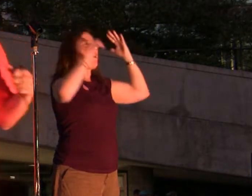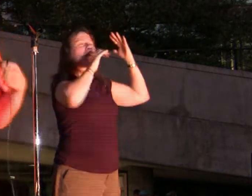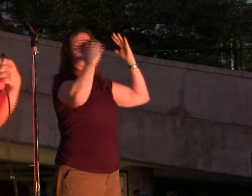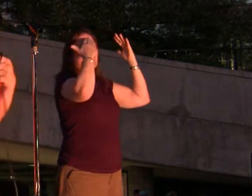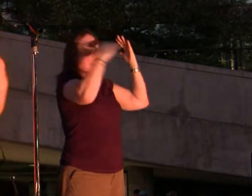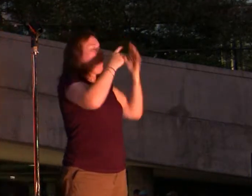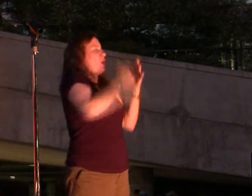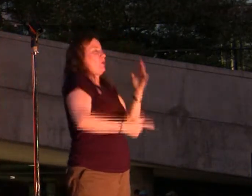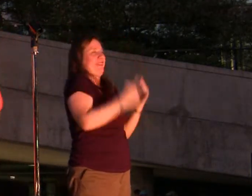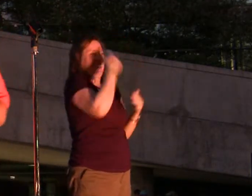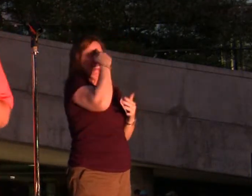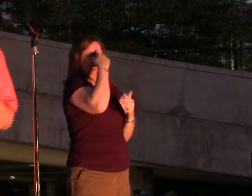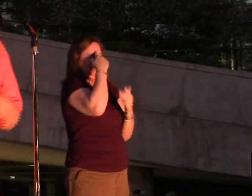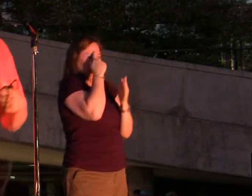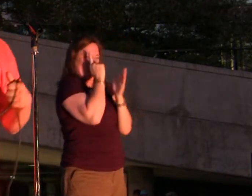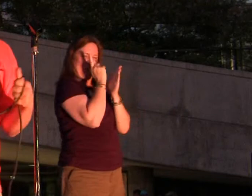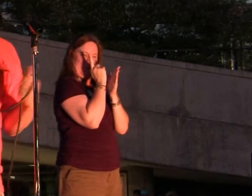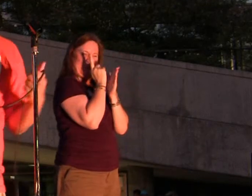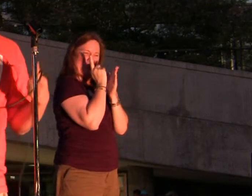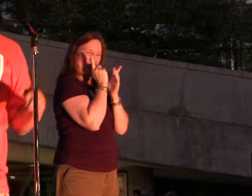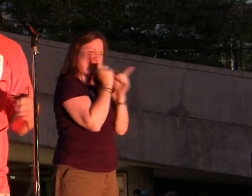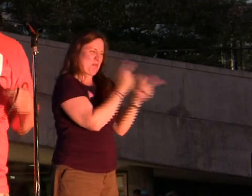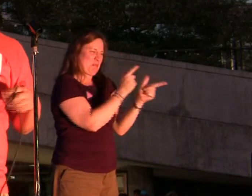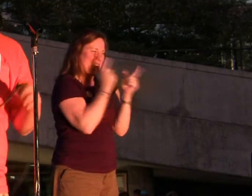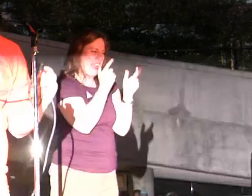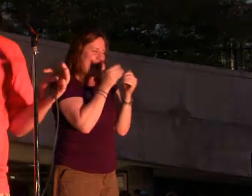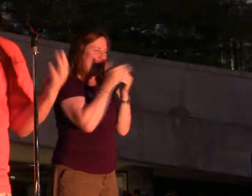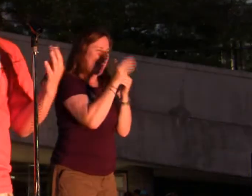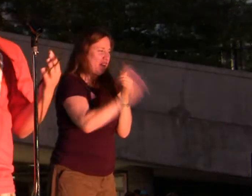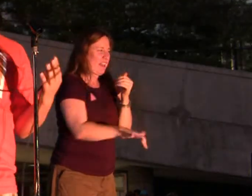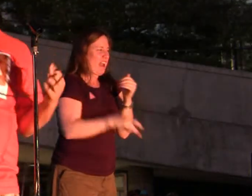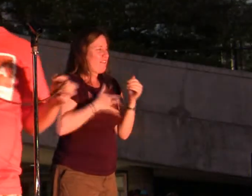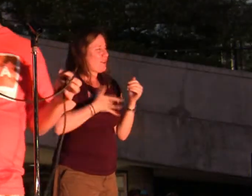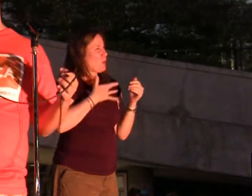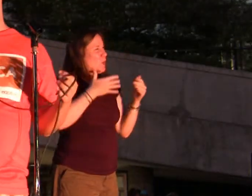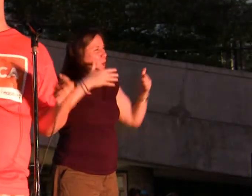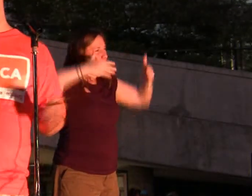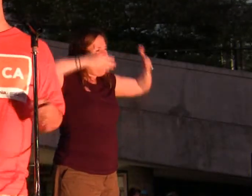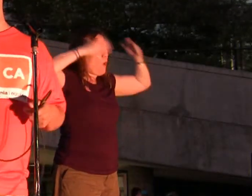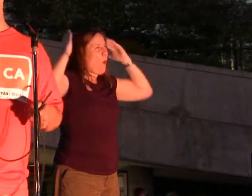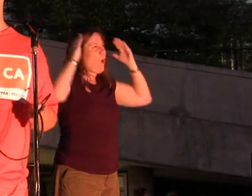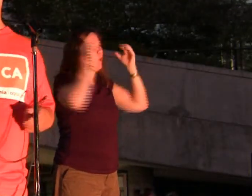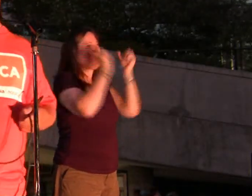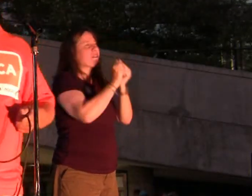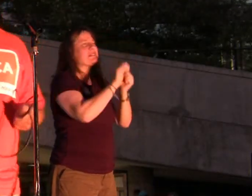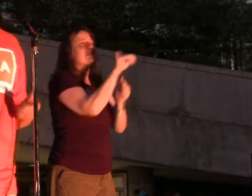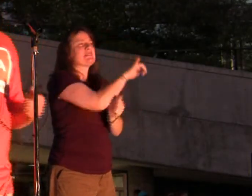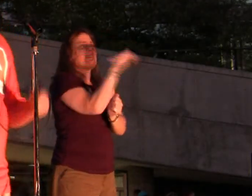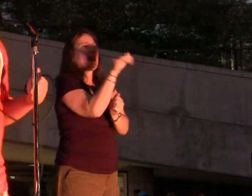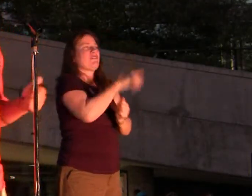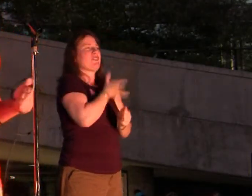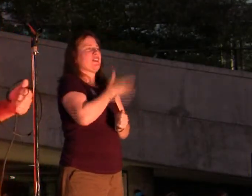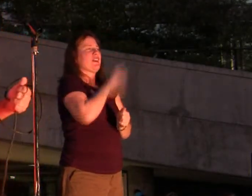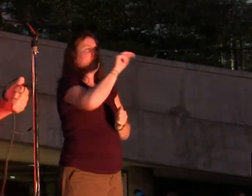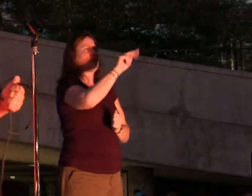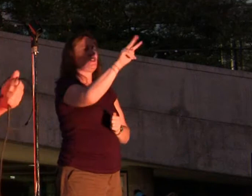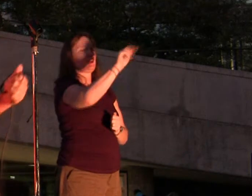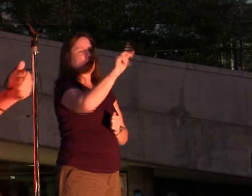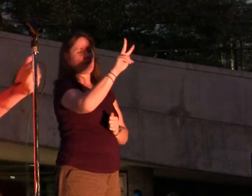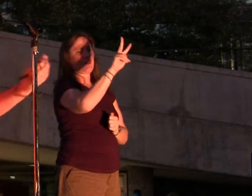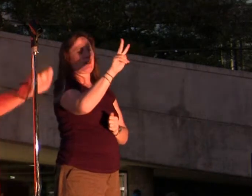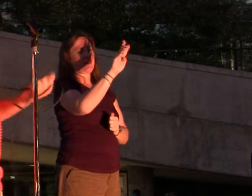think. But then immediately after, I was overcome with the same feelings I had on November 5th,